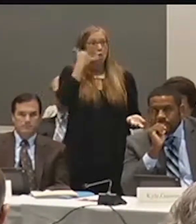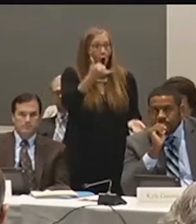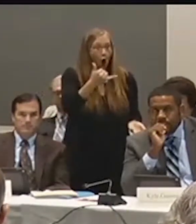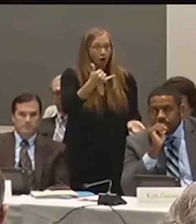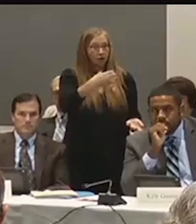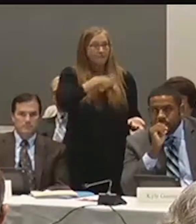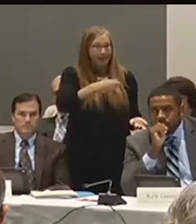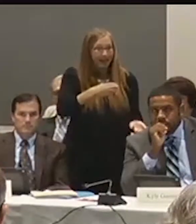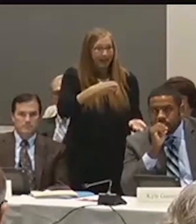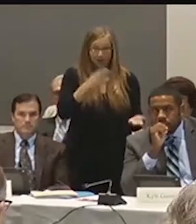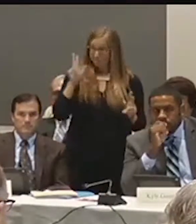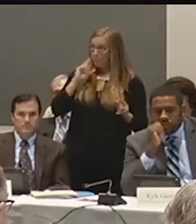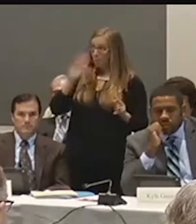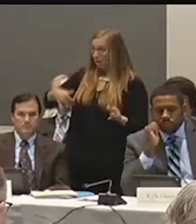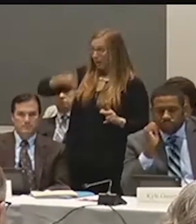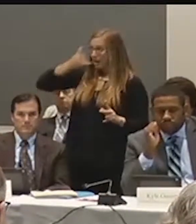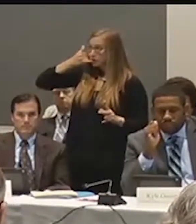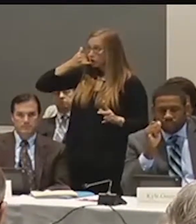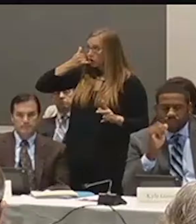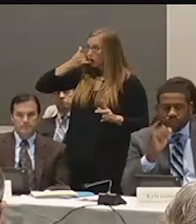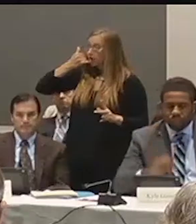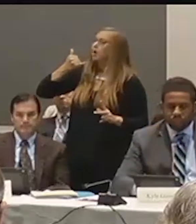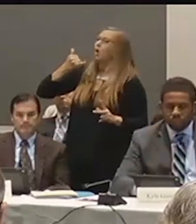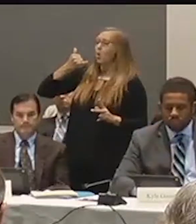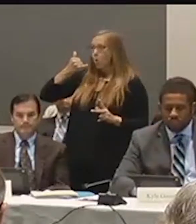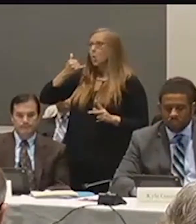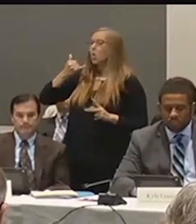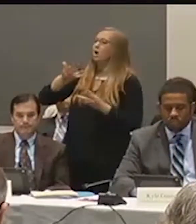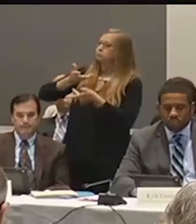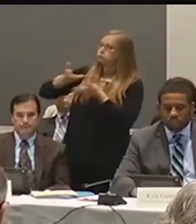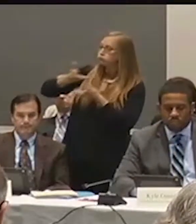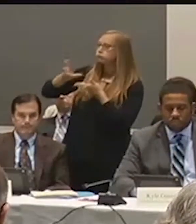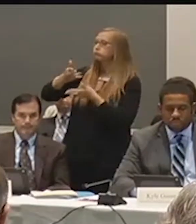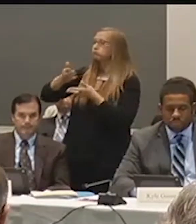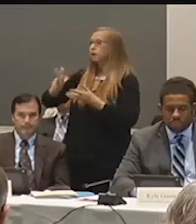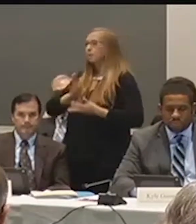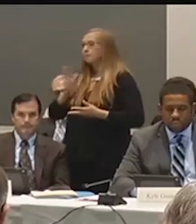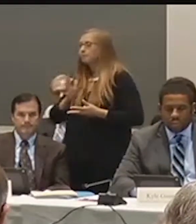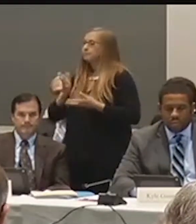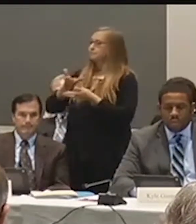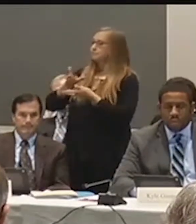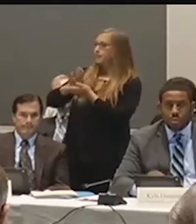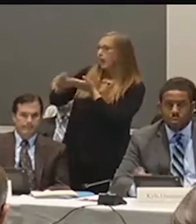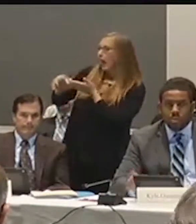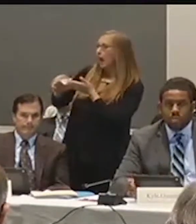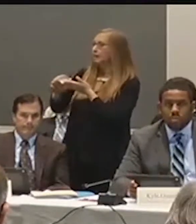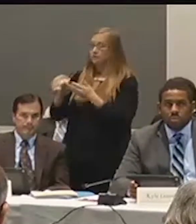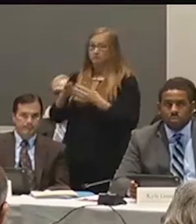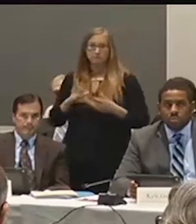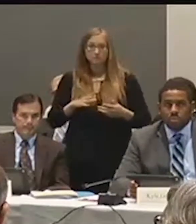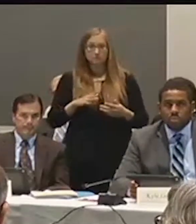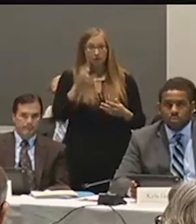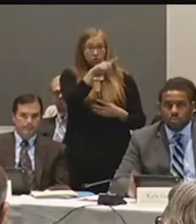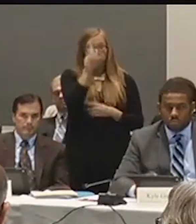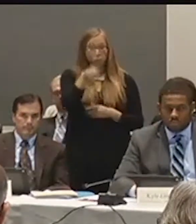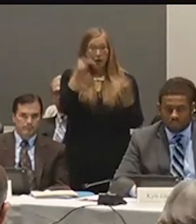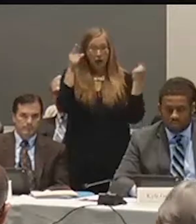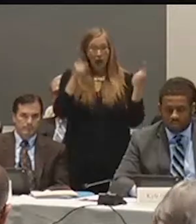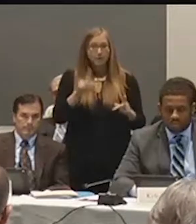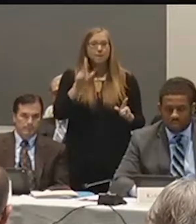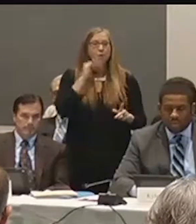way. We often find in Detroit that the people that are calling and concerned about being